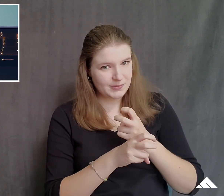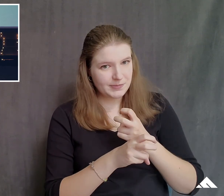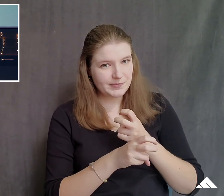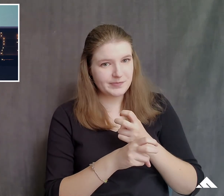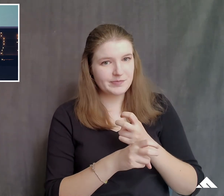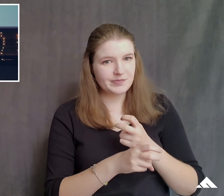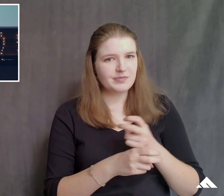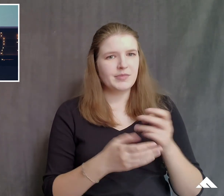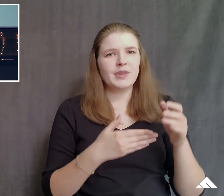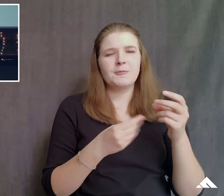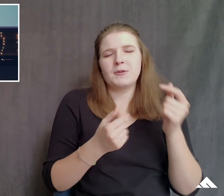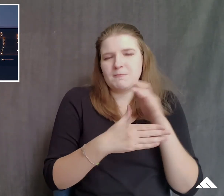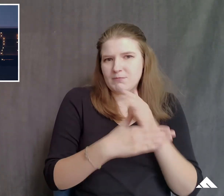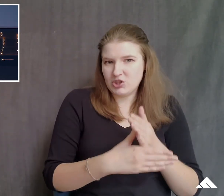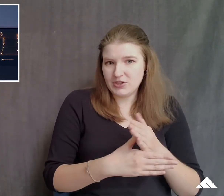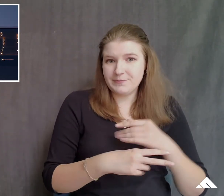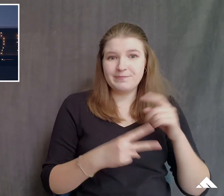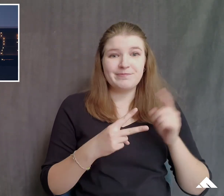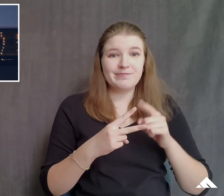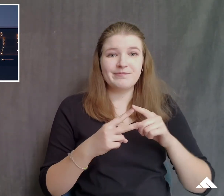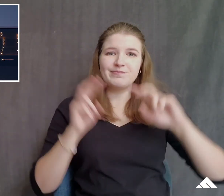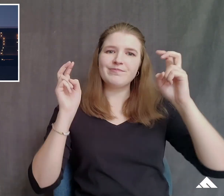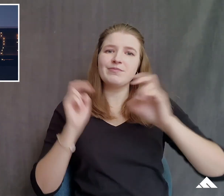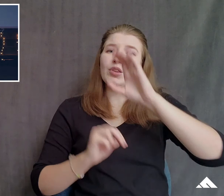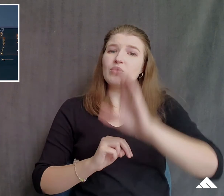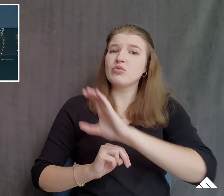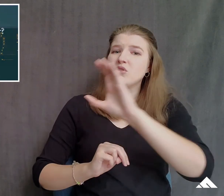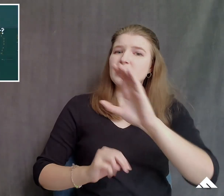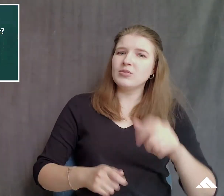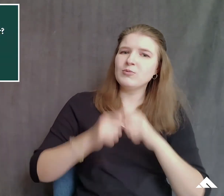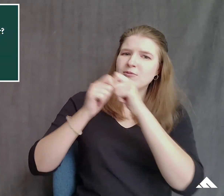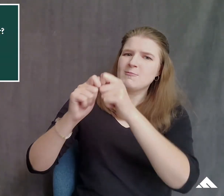But I want to share them with you really quickly. The first one is to nail it to the cross.